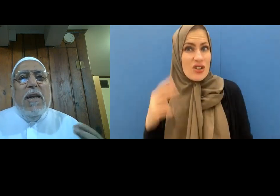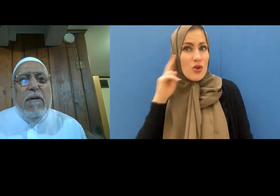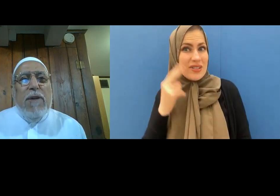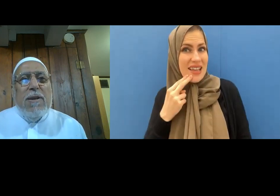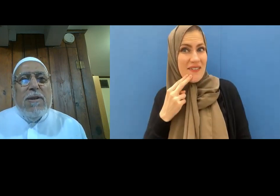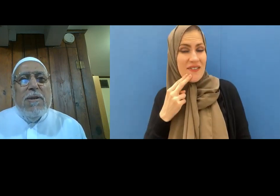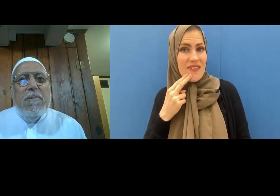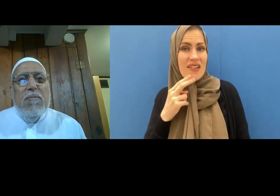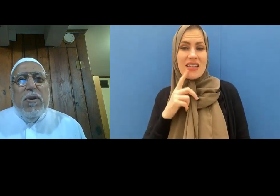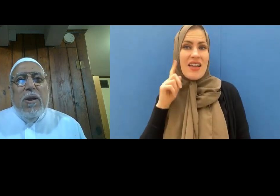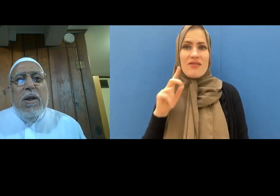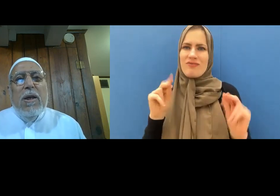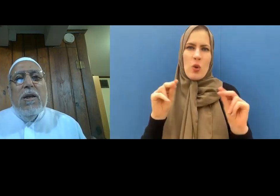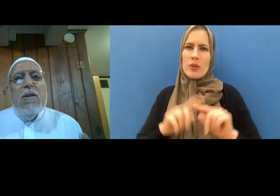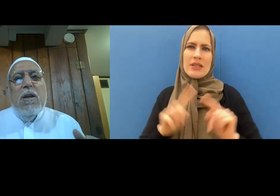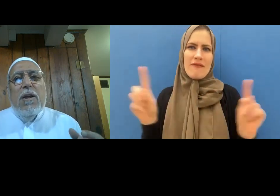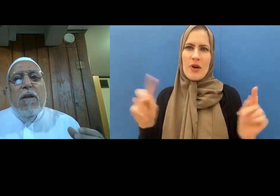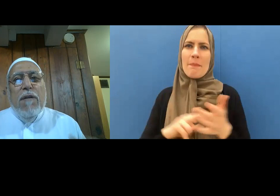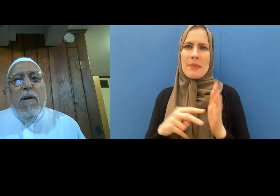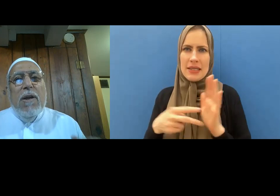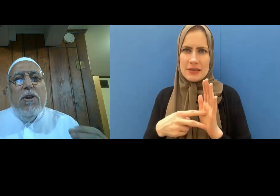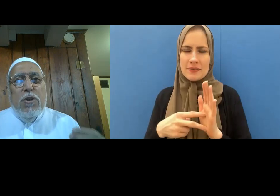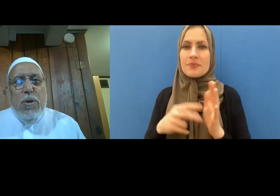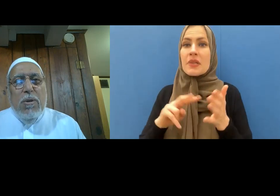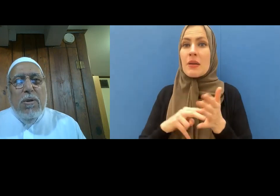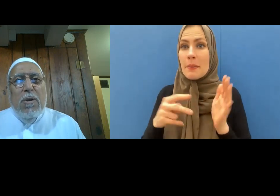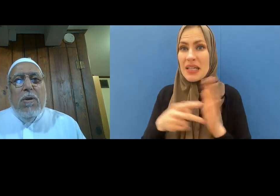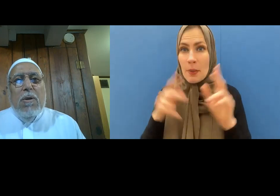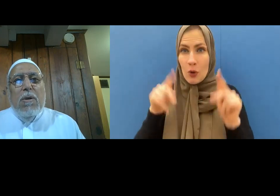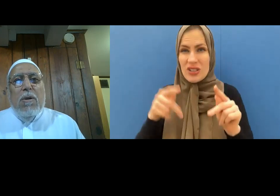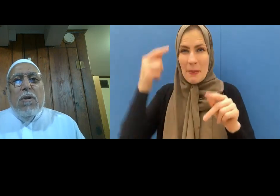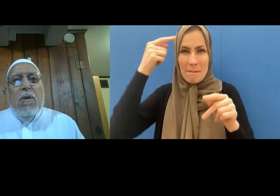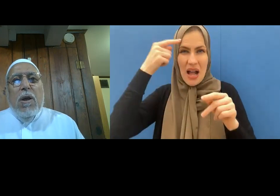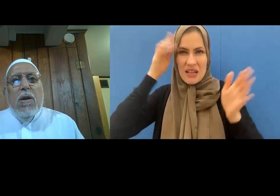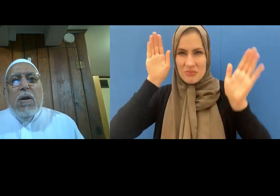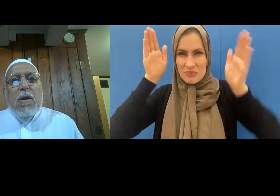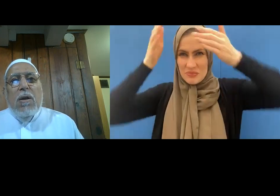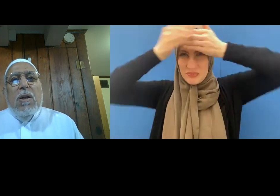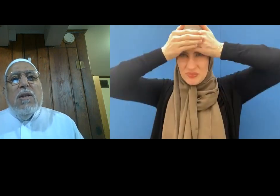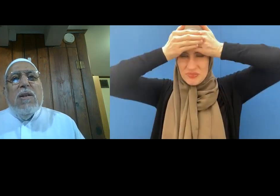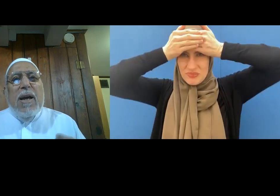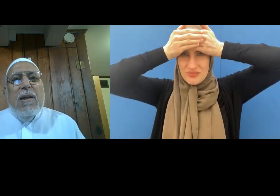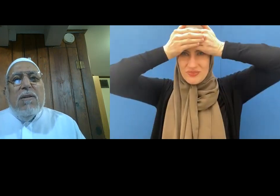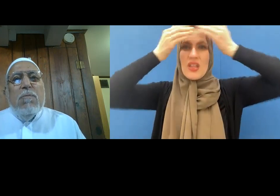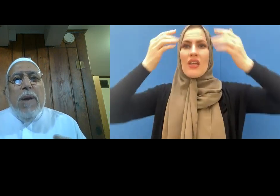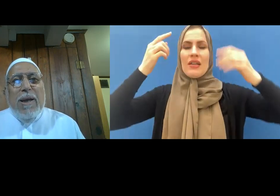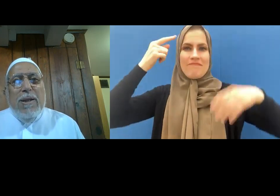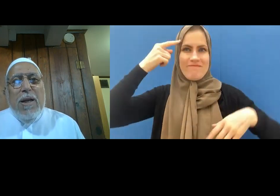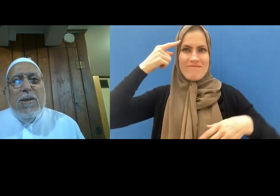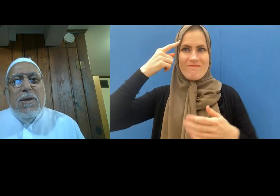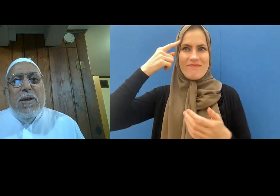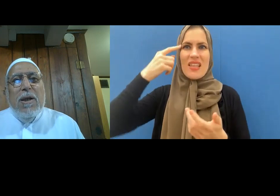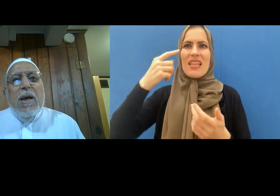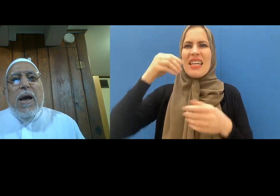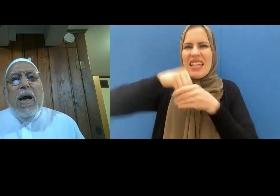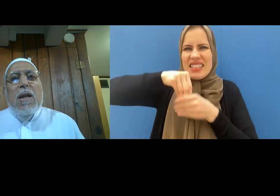physical deafness. It is referring to the insight's